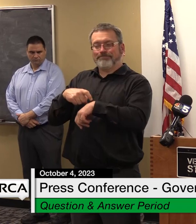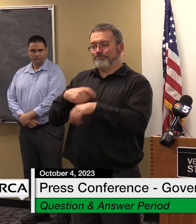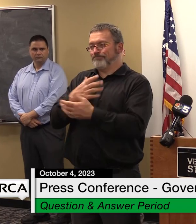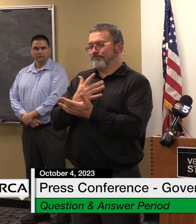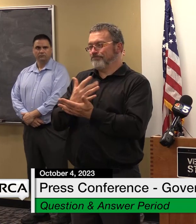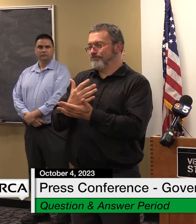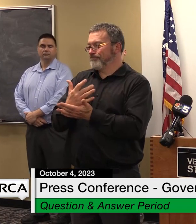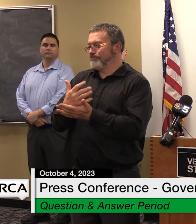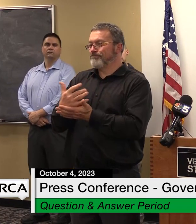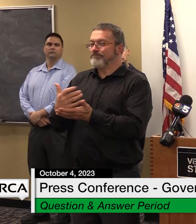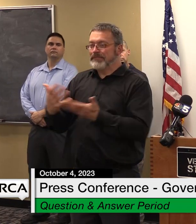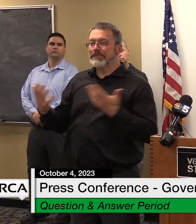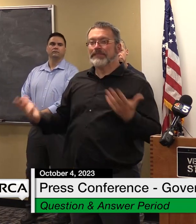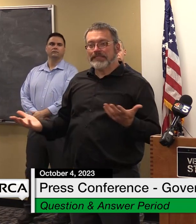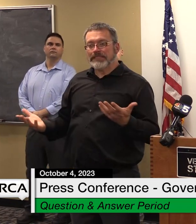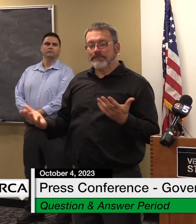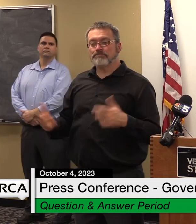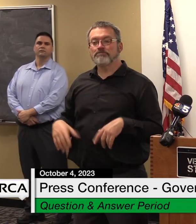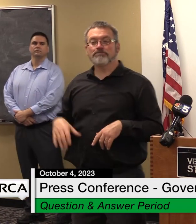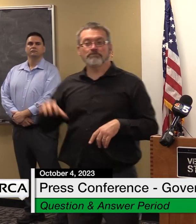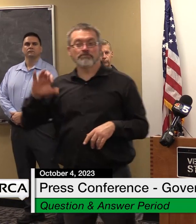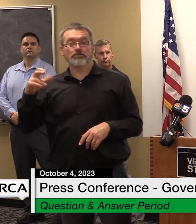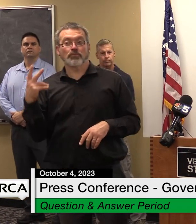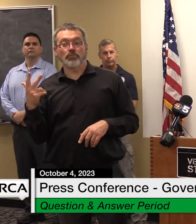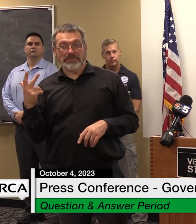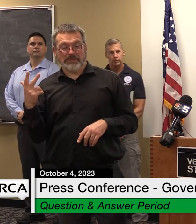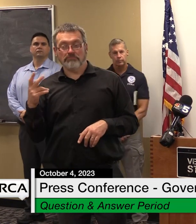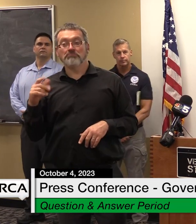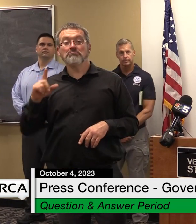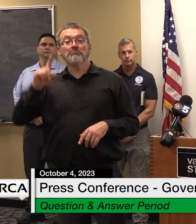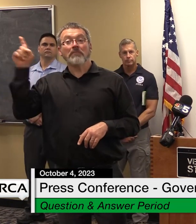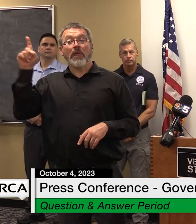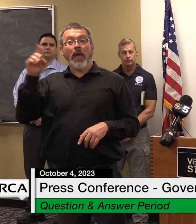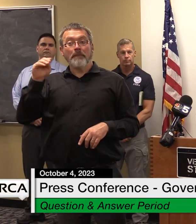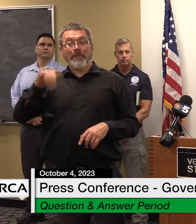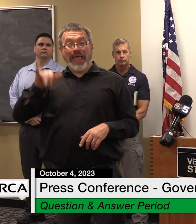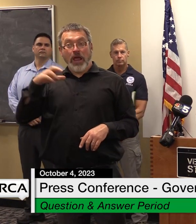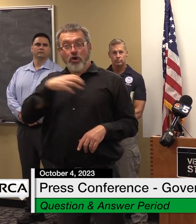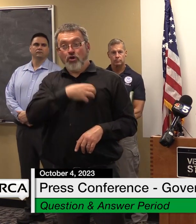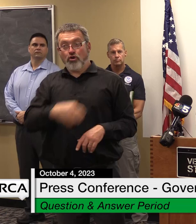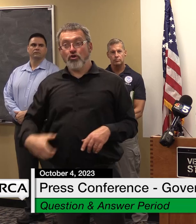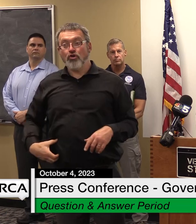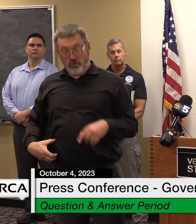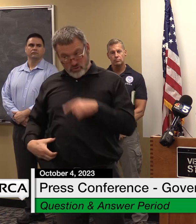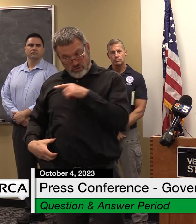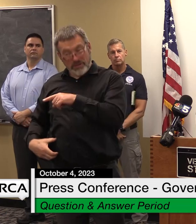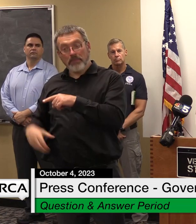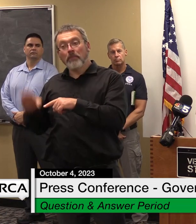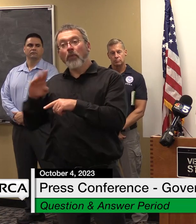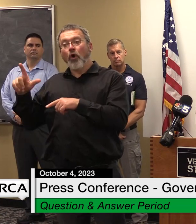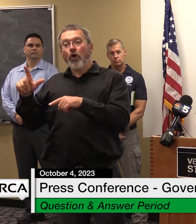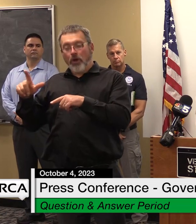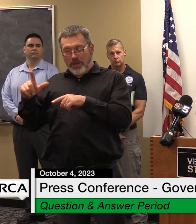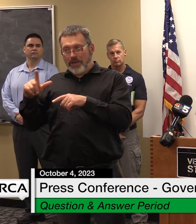Burlington Mayor Beryl Weinberger has said that the hub and spoke model hasn't been able to keep up with fentanyl and